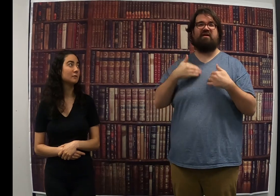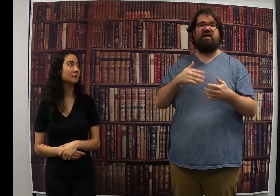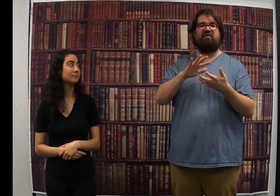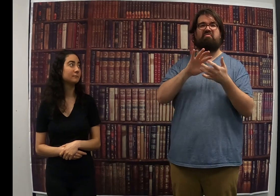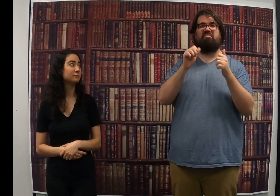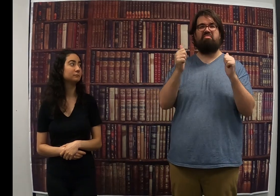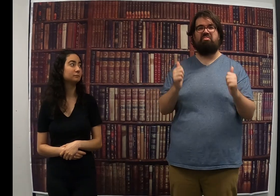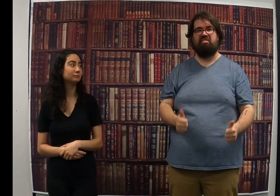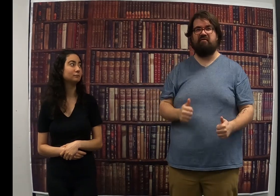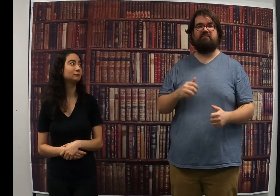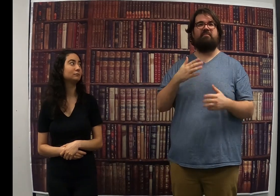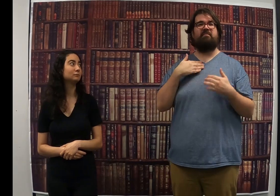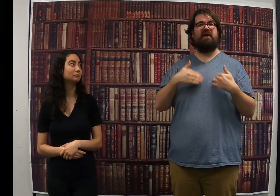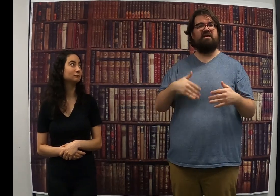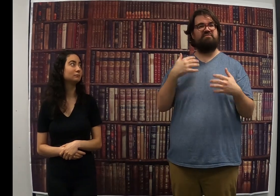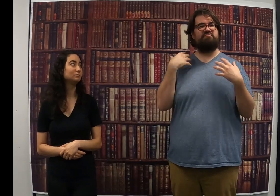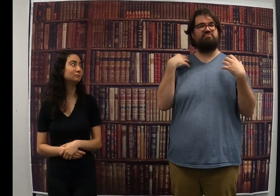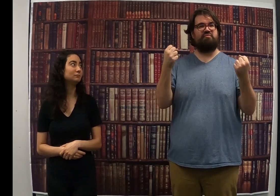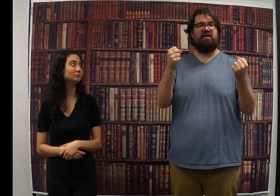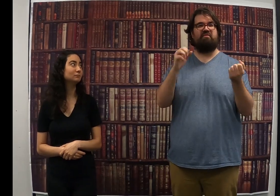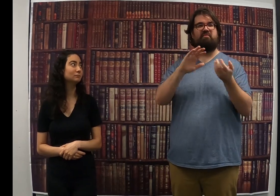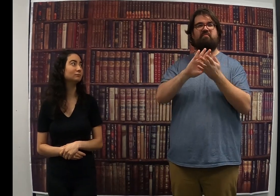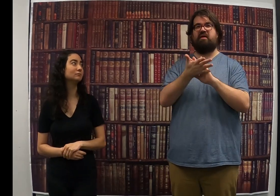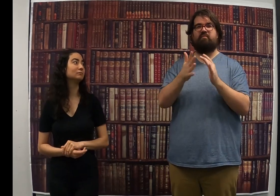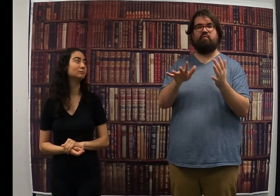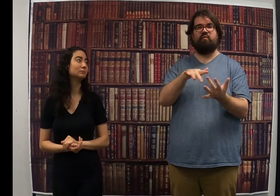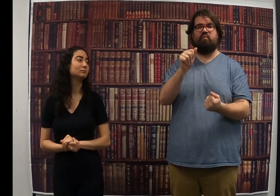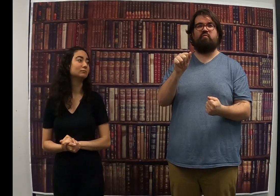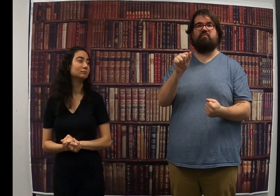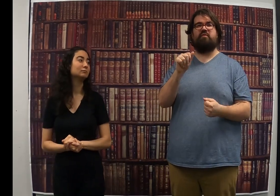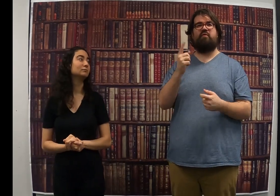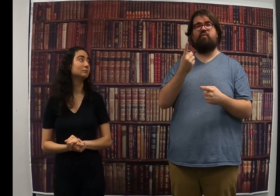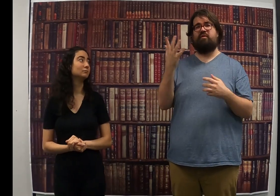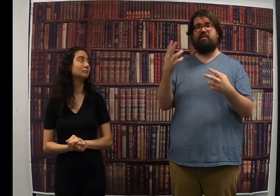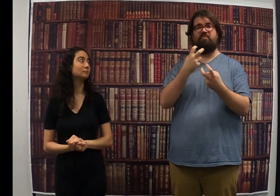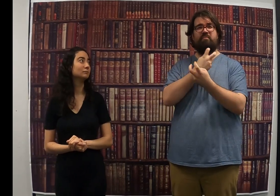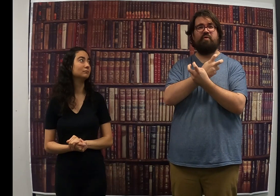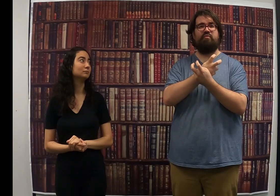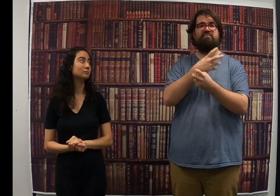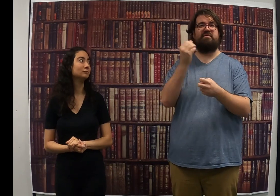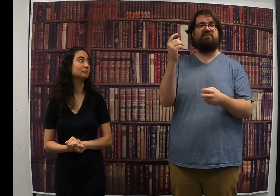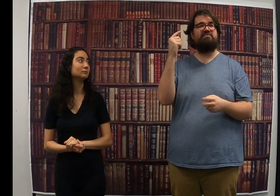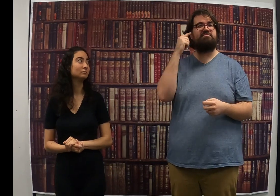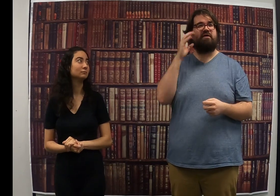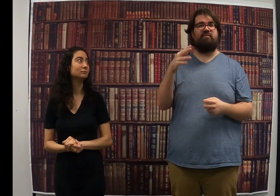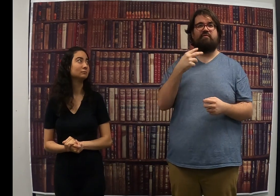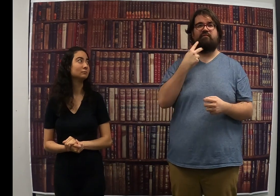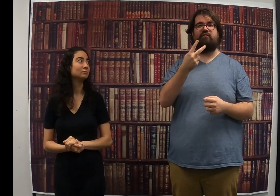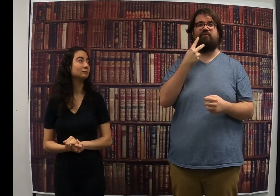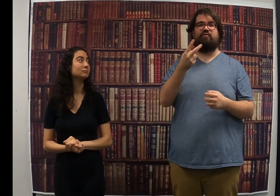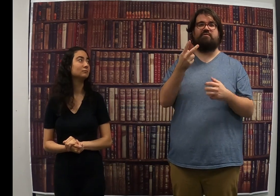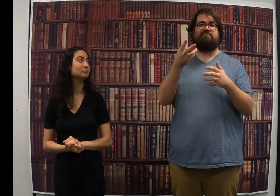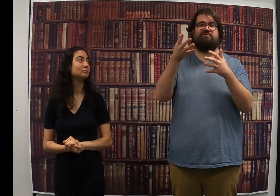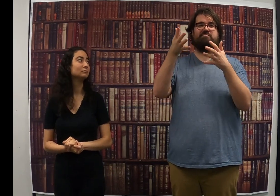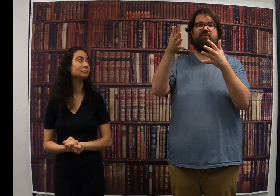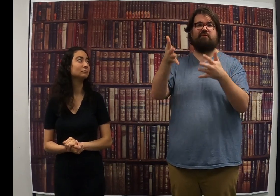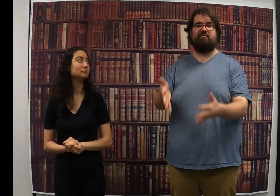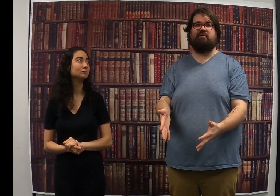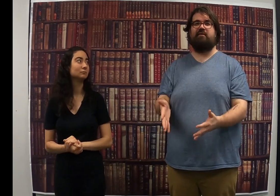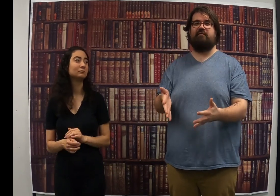her sad form, and her body's strength vanishes into the air. Only her bones and the